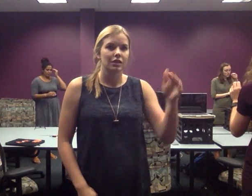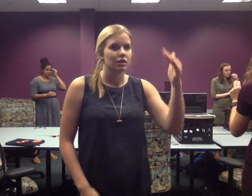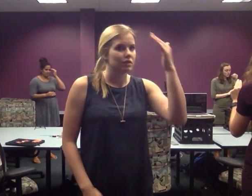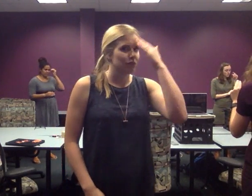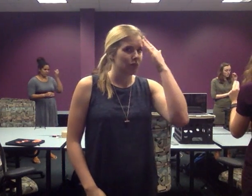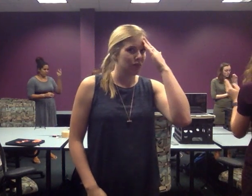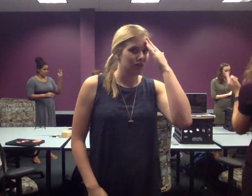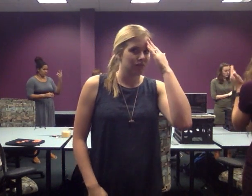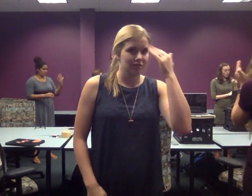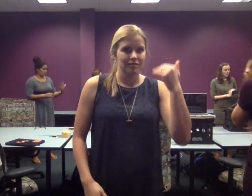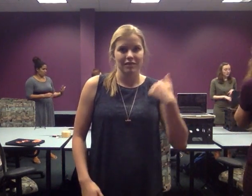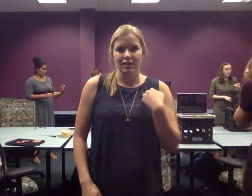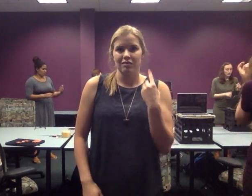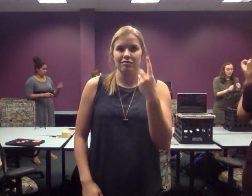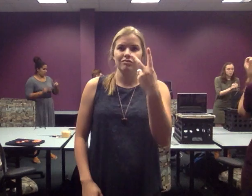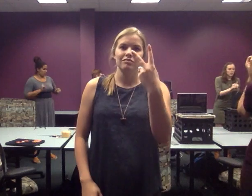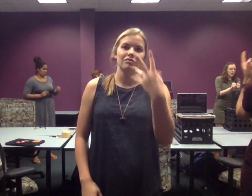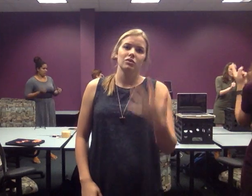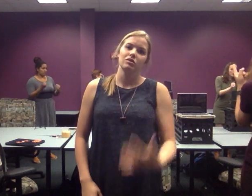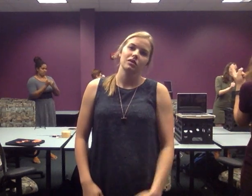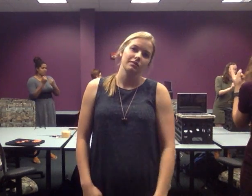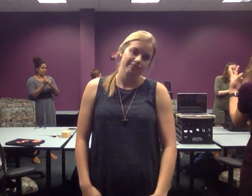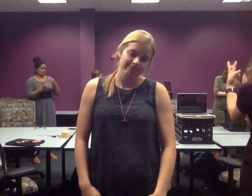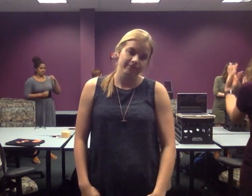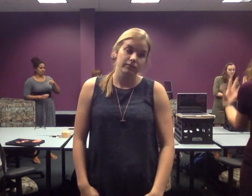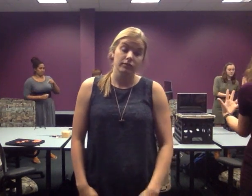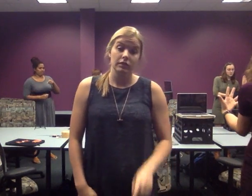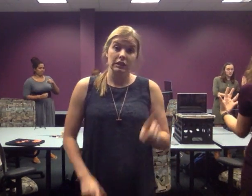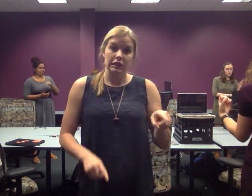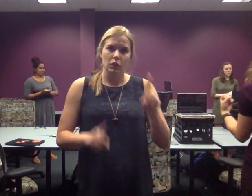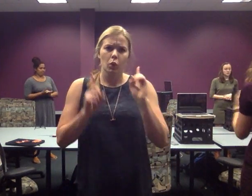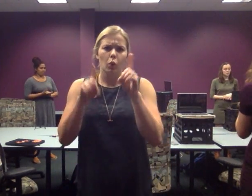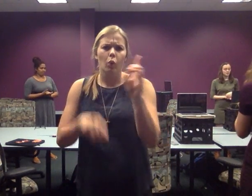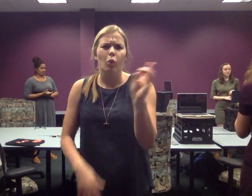Boston. So Washington goes to Boston.